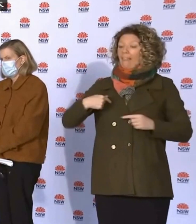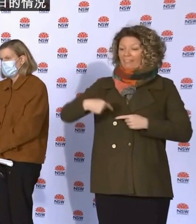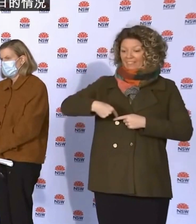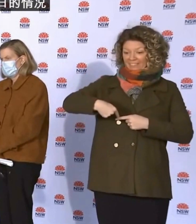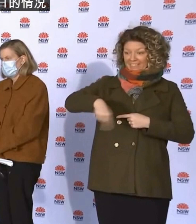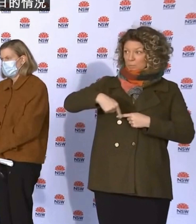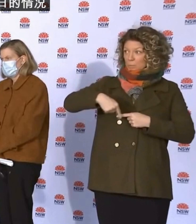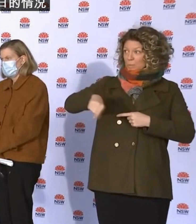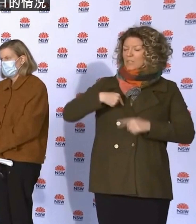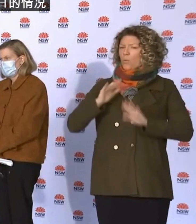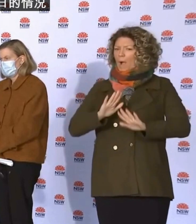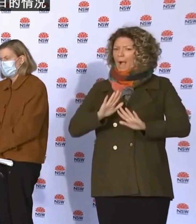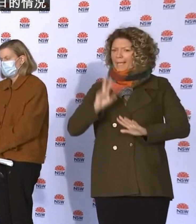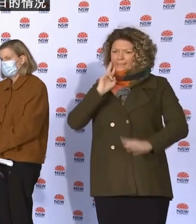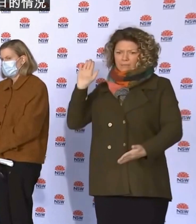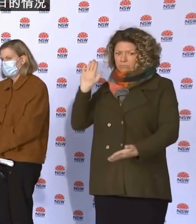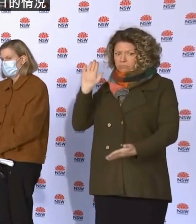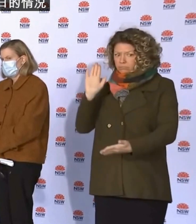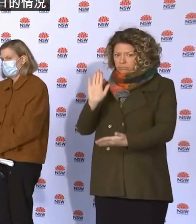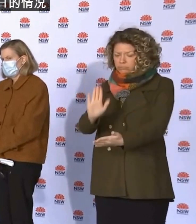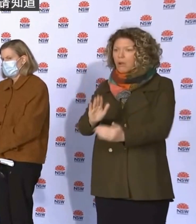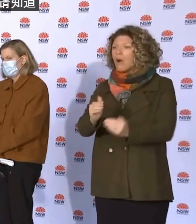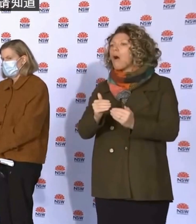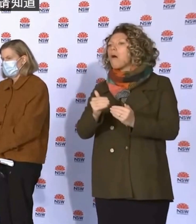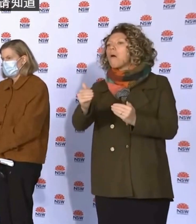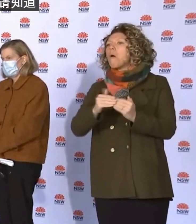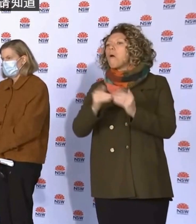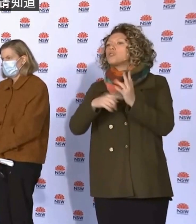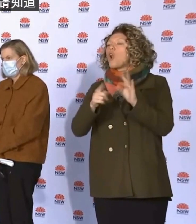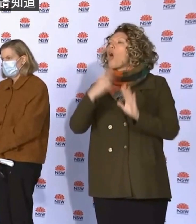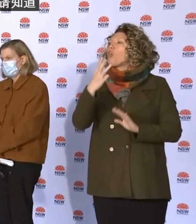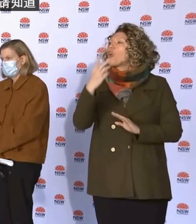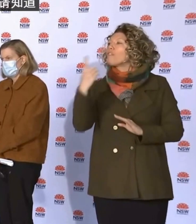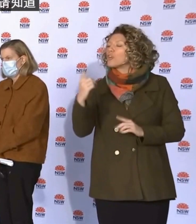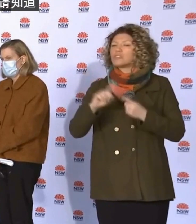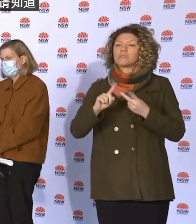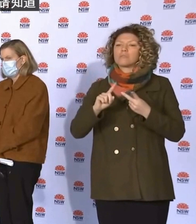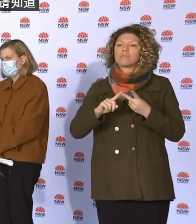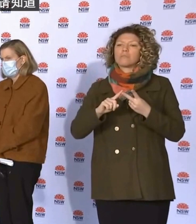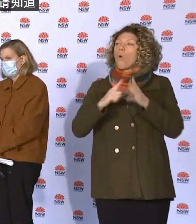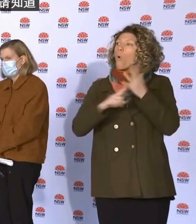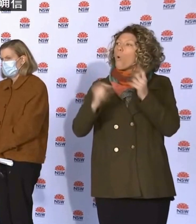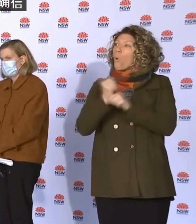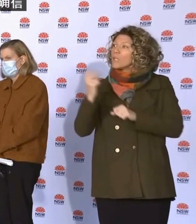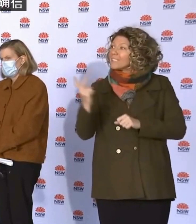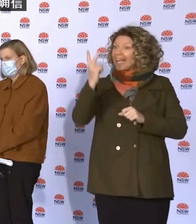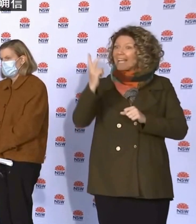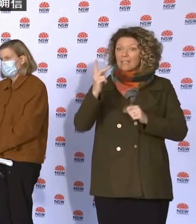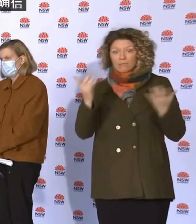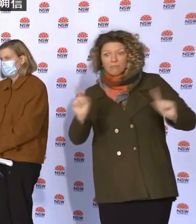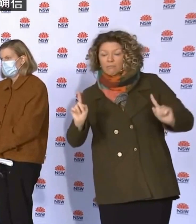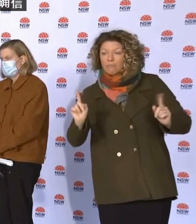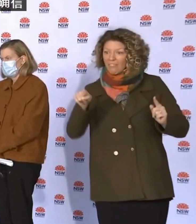week we will have a much better handle on what July 31 looks like and also what the 2nd of August looks like. But please know, if we do have